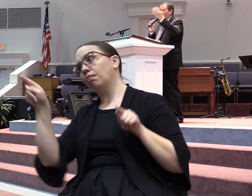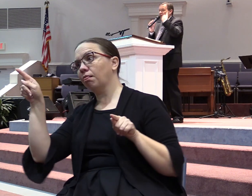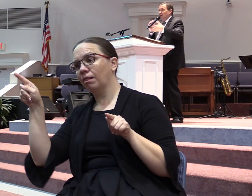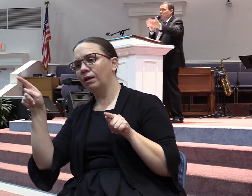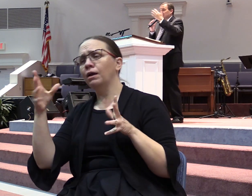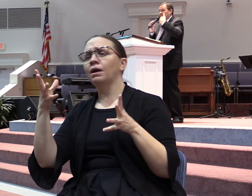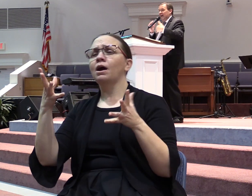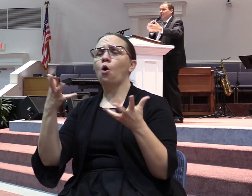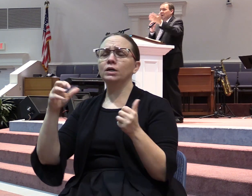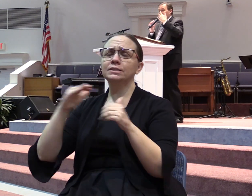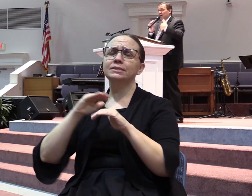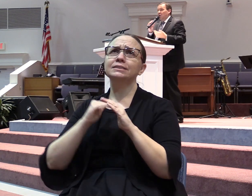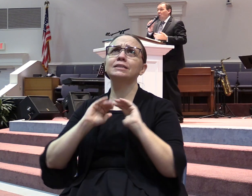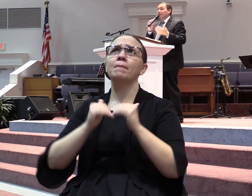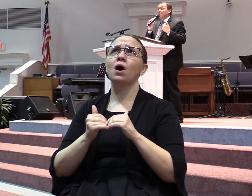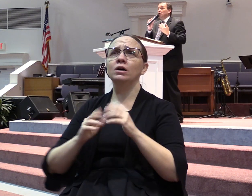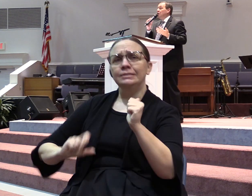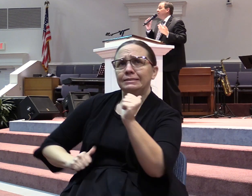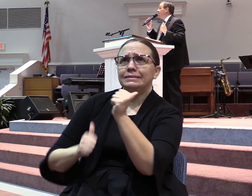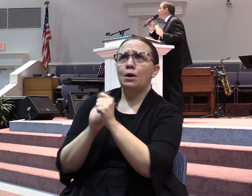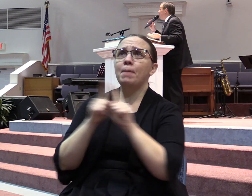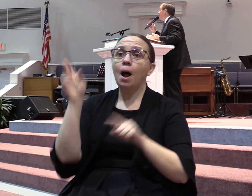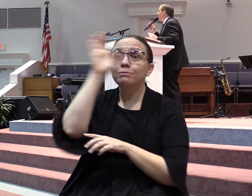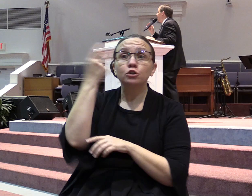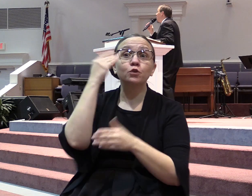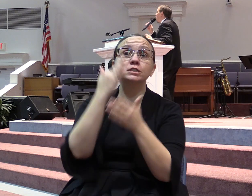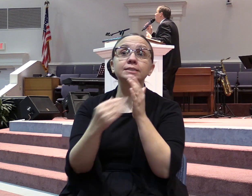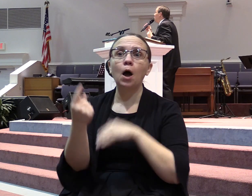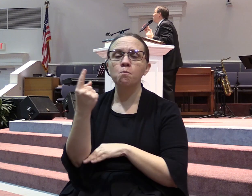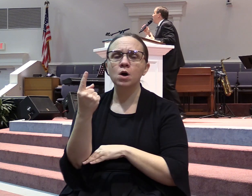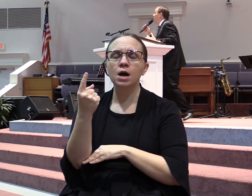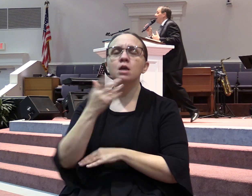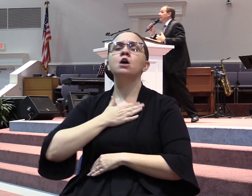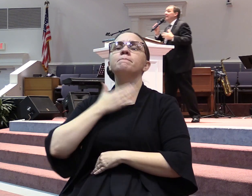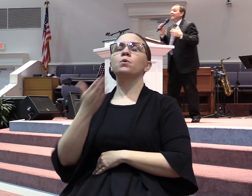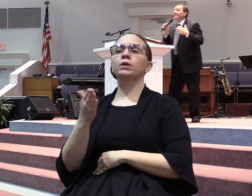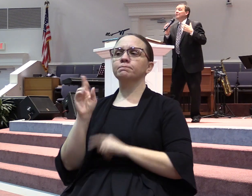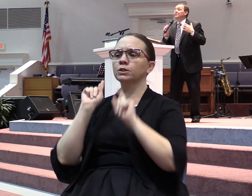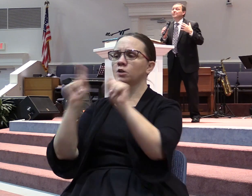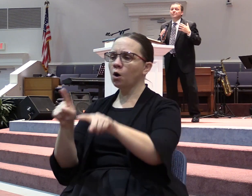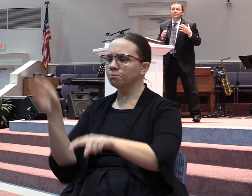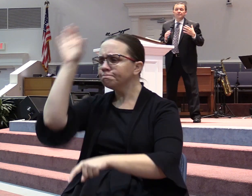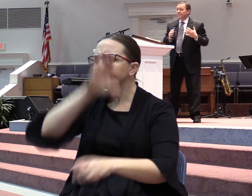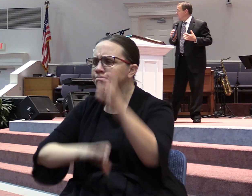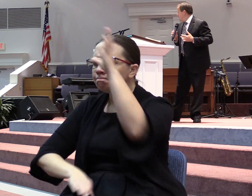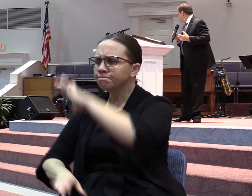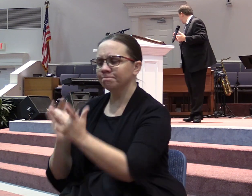somewhere. I want to somehow bring them home, but I'm looking for somebody who will go and